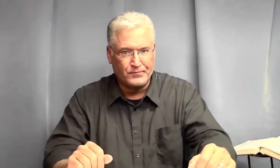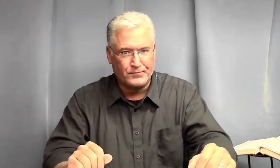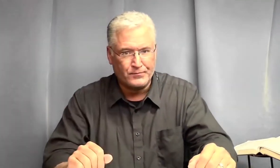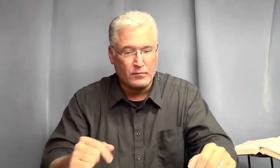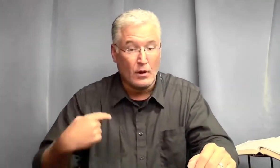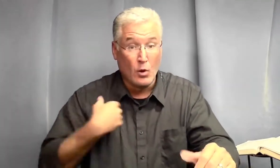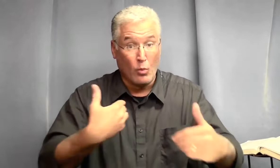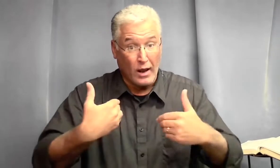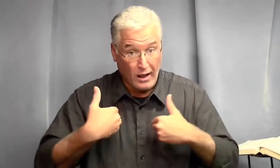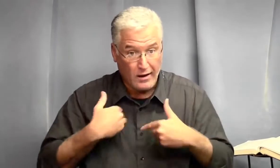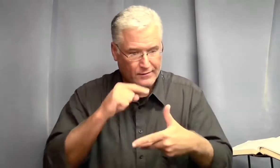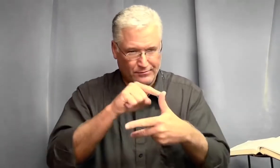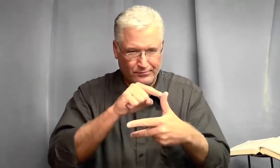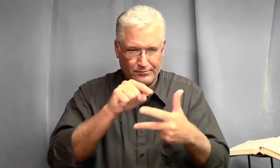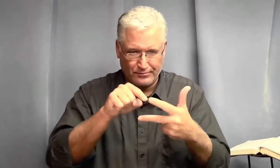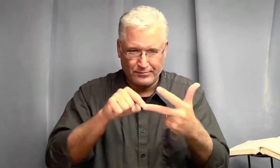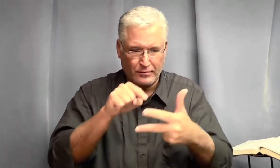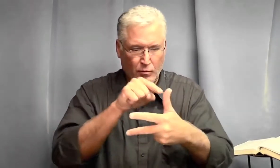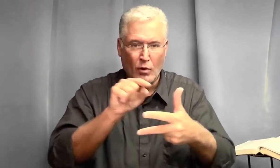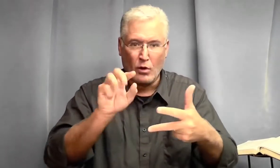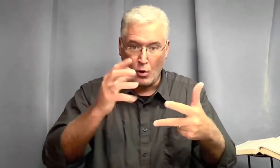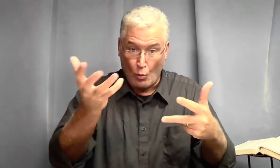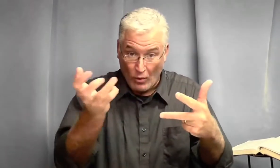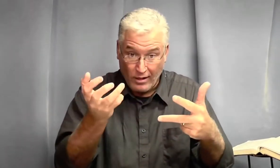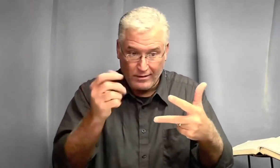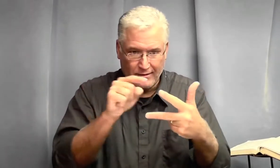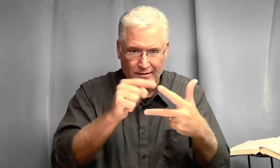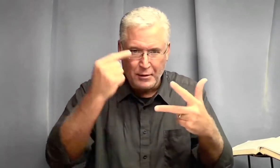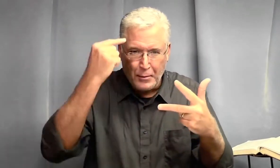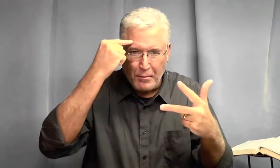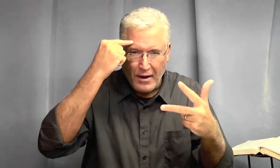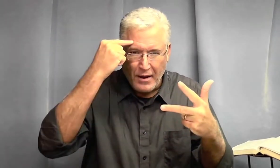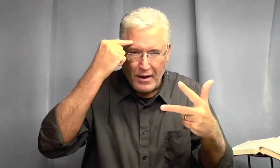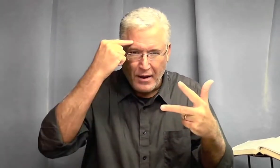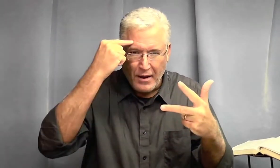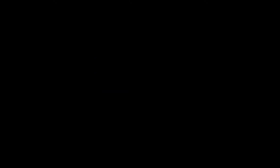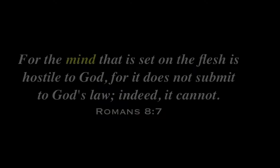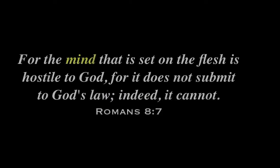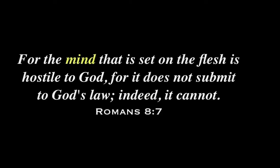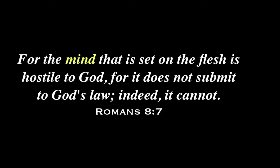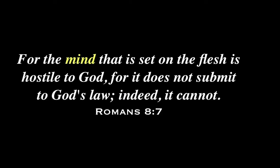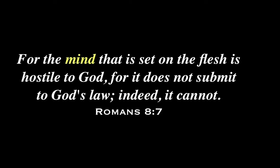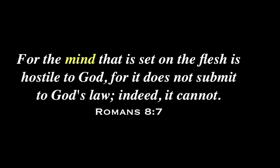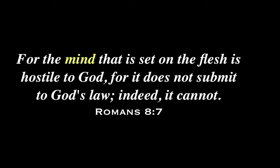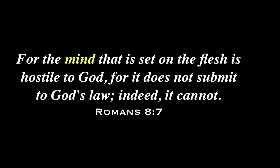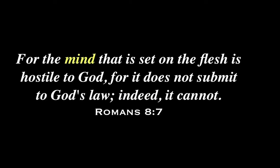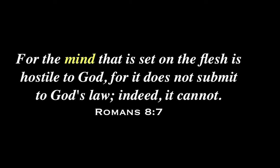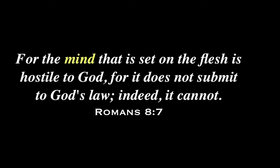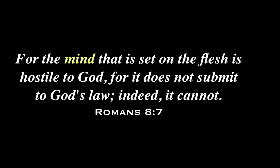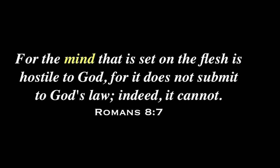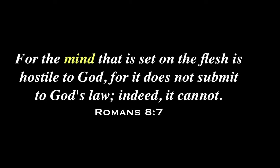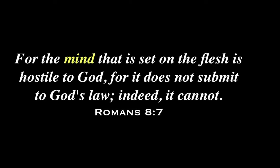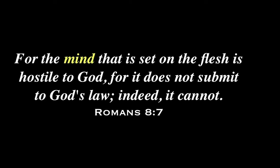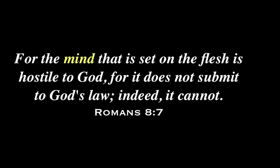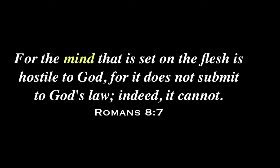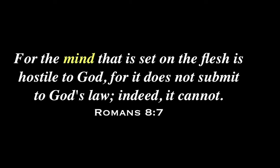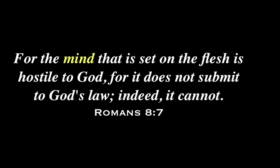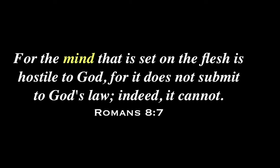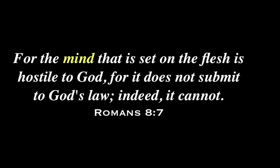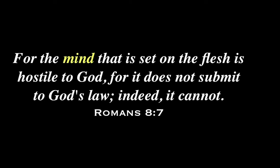the reason is because we have three things. We have the will and we have the mind. For the mind that is set on the flesh is